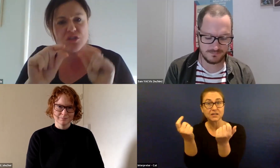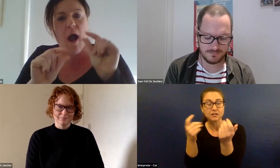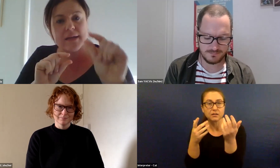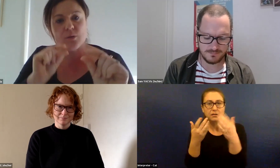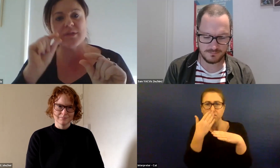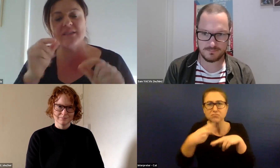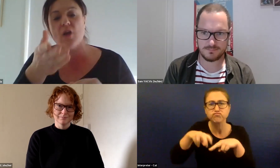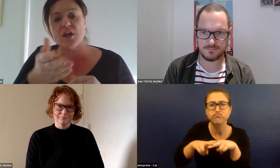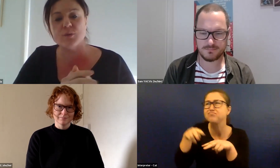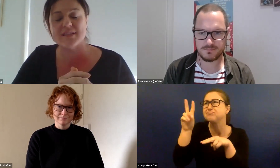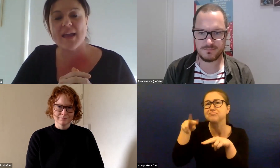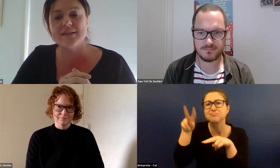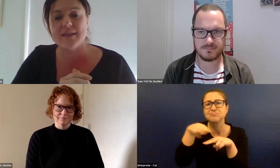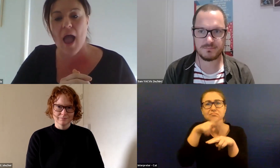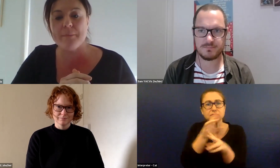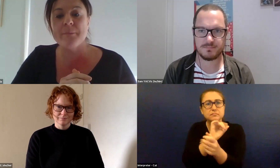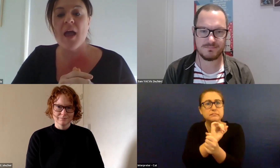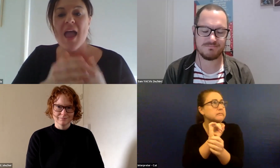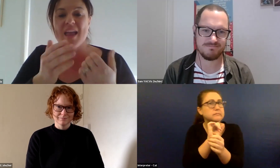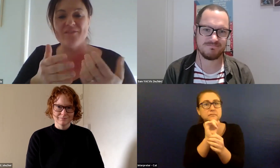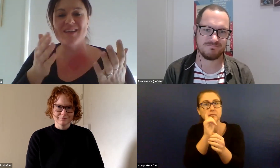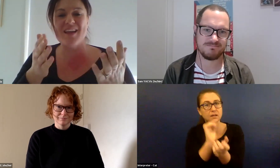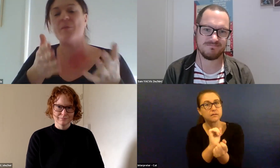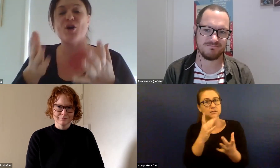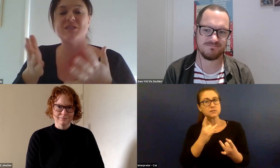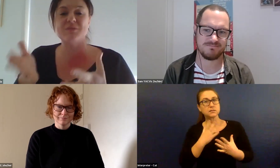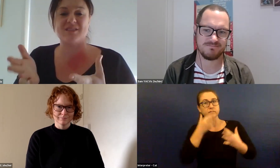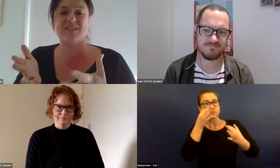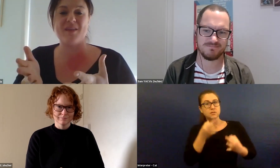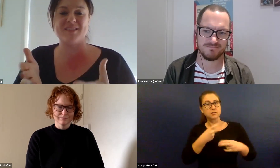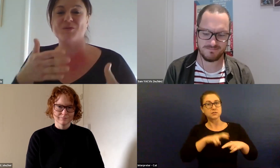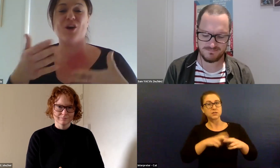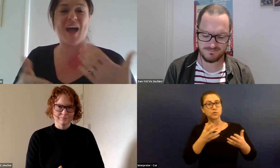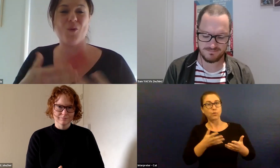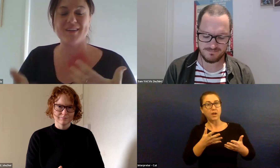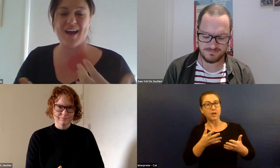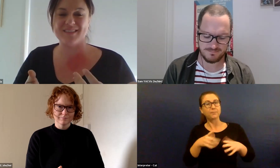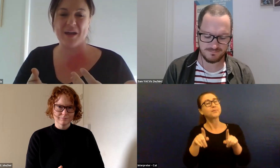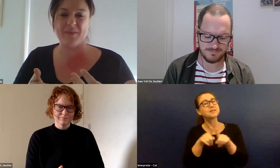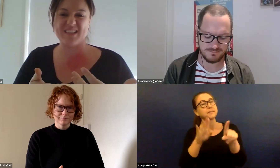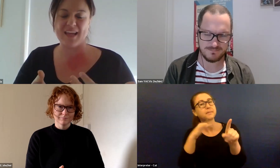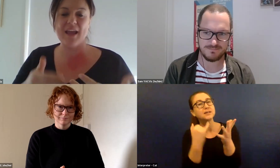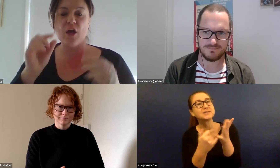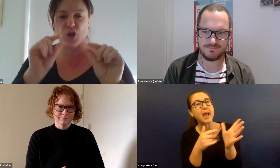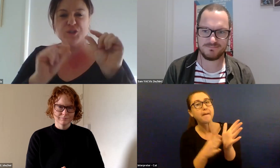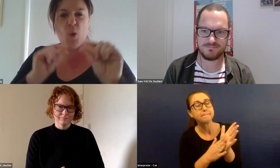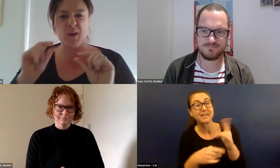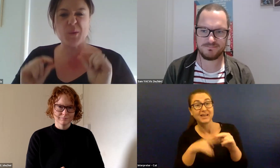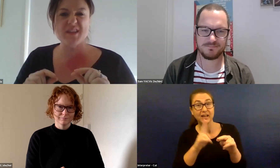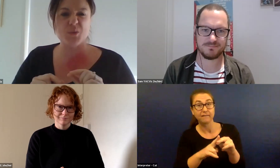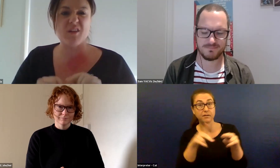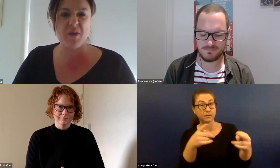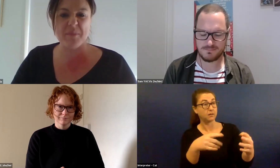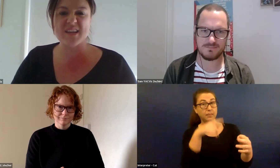just those tiny little things, and like you were saying, Sam, if a person with a disability was on that organising committee, those small